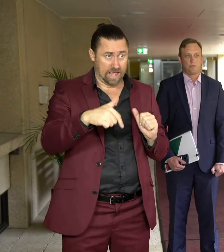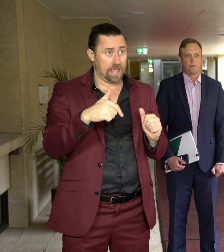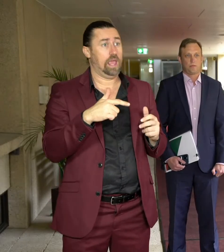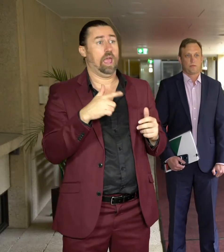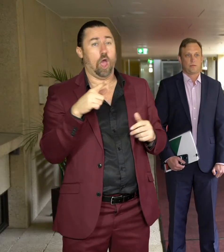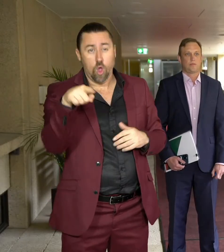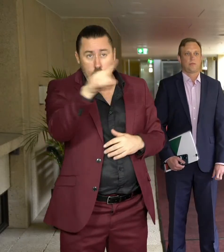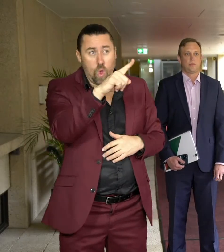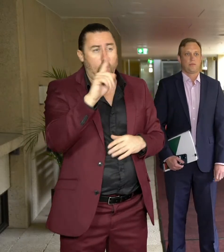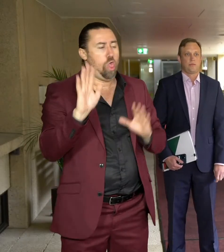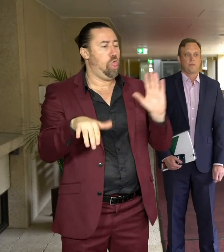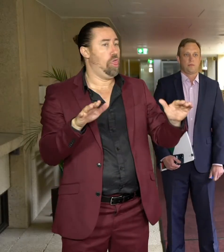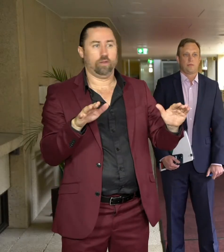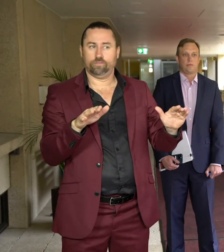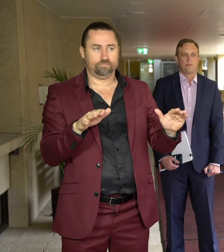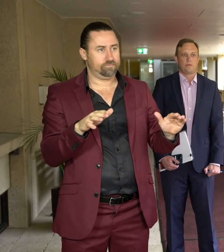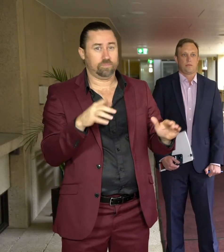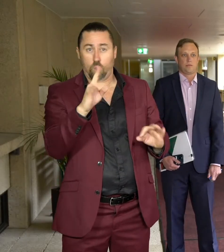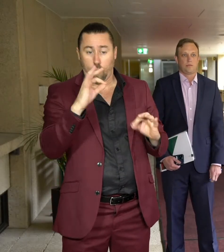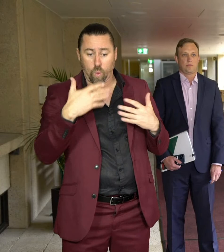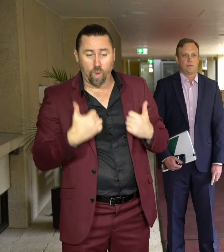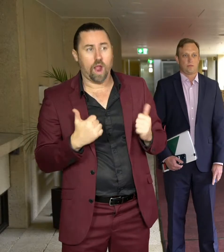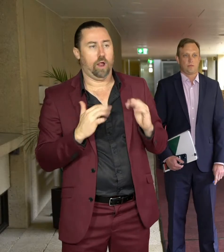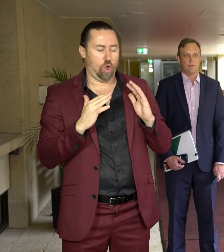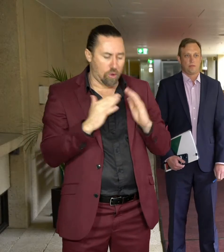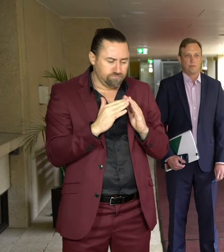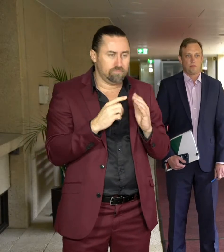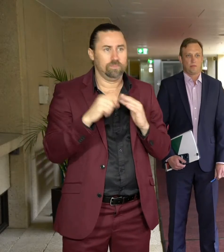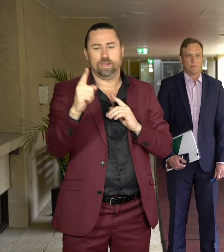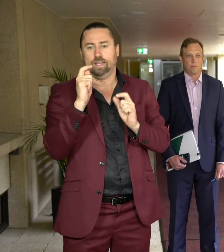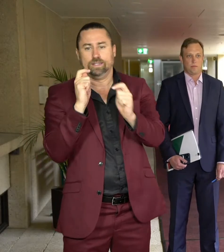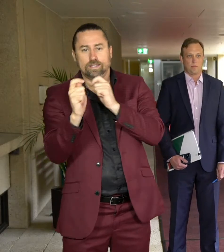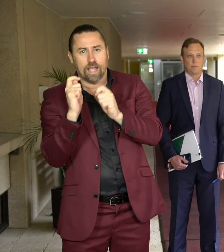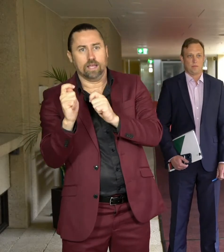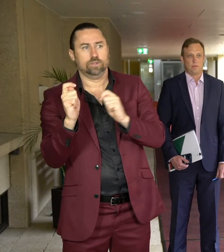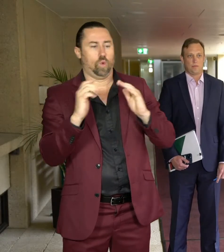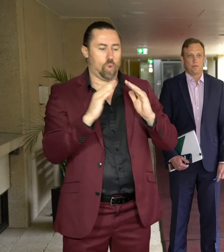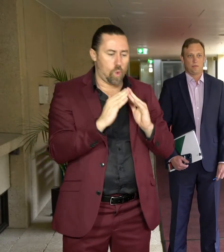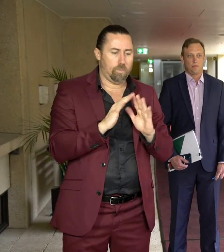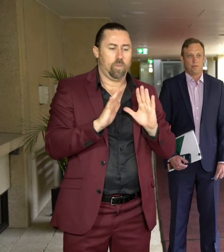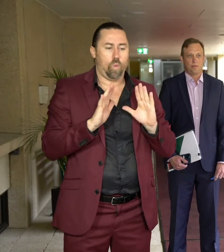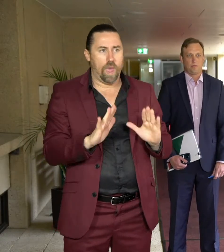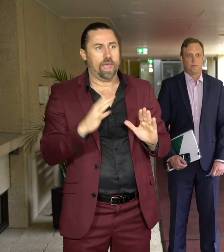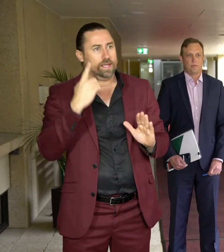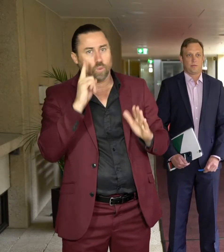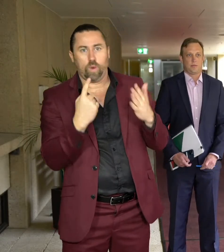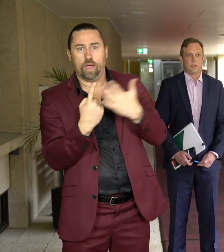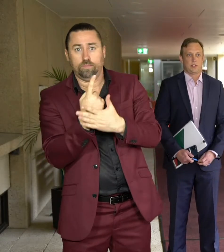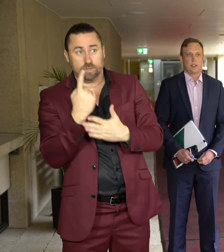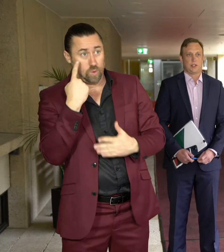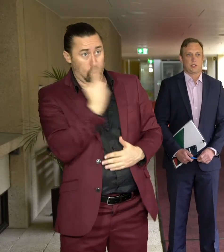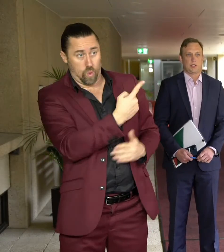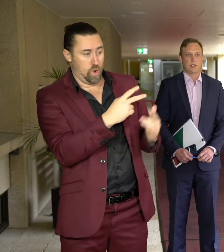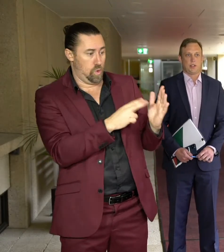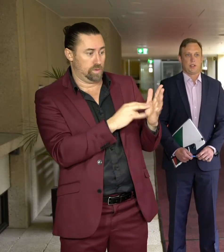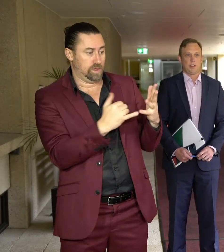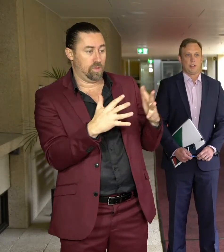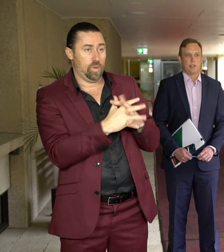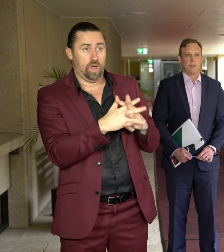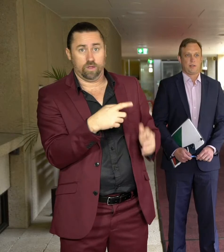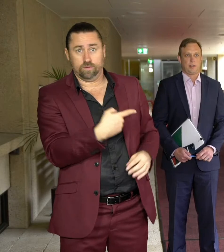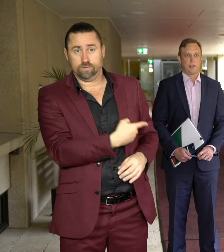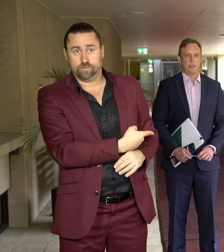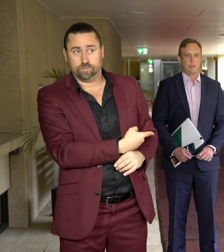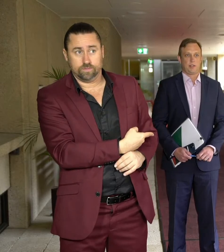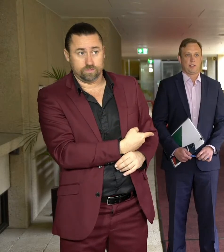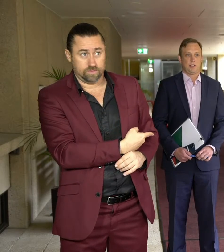at all, please stay home. Go get tested and wait for your results. As we've seen with what's happening in New South Wales, this